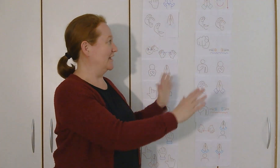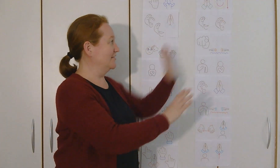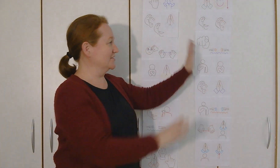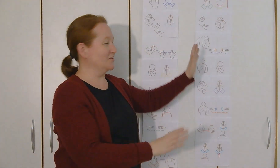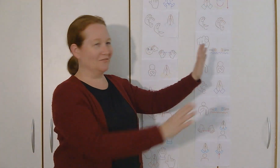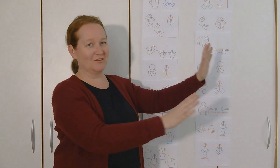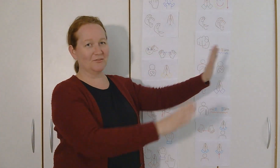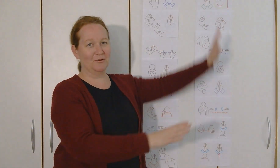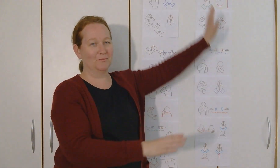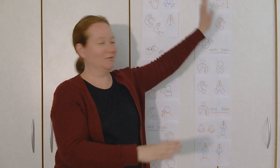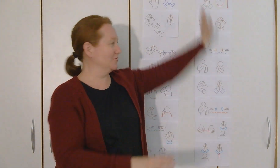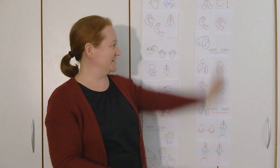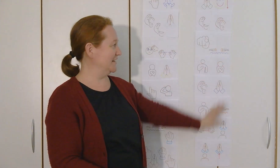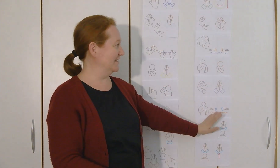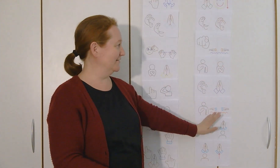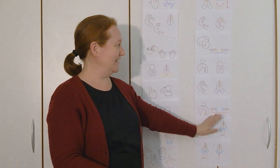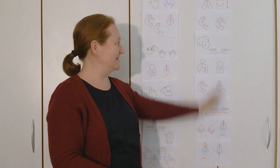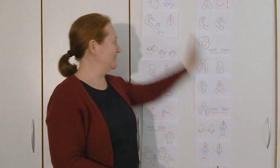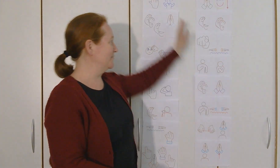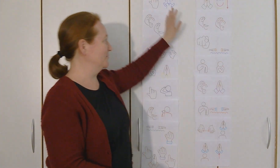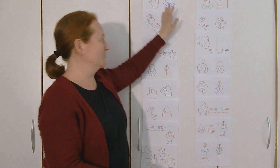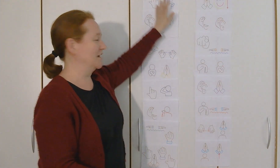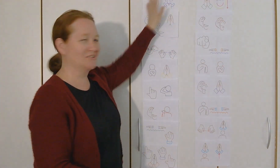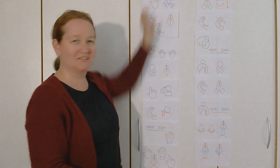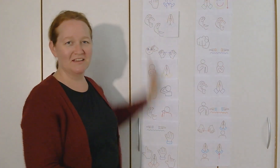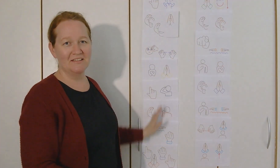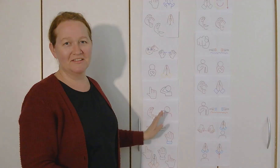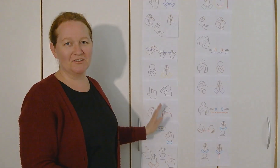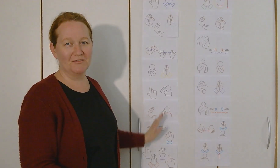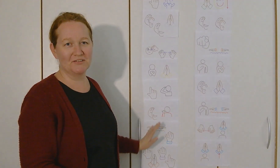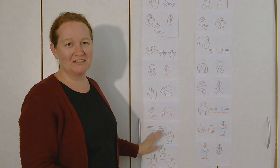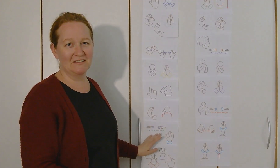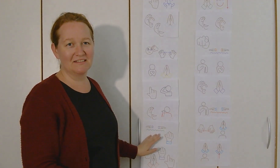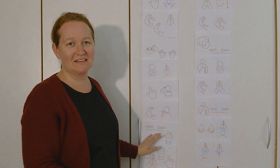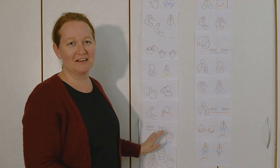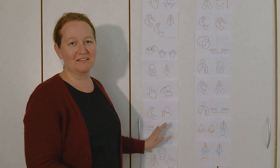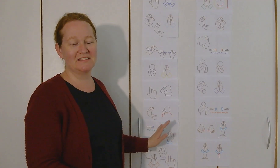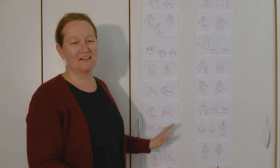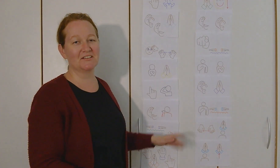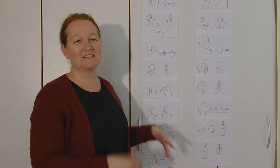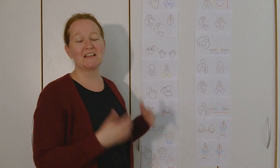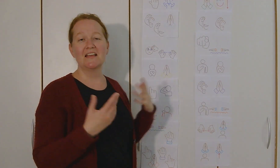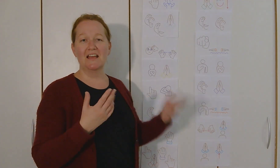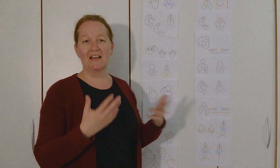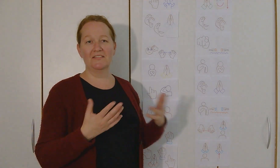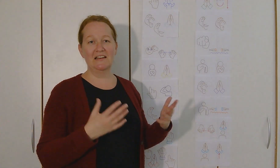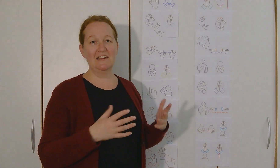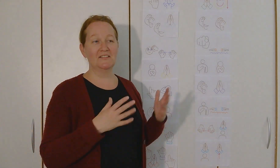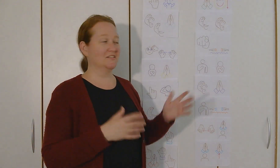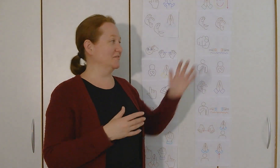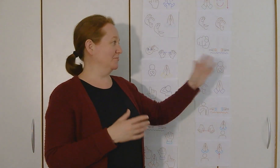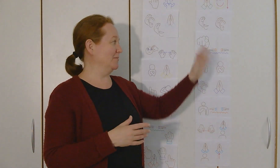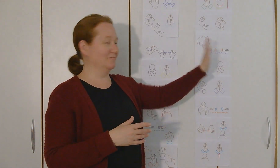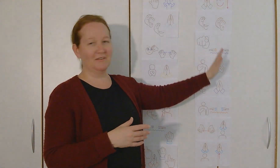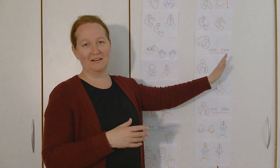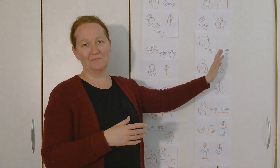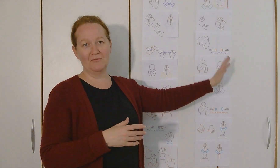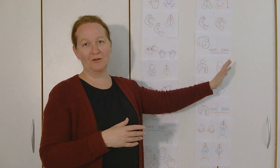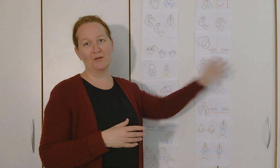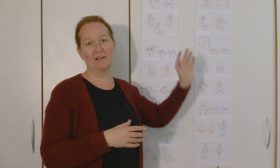this half of the group you're singing those actions, this half you're singing these actions, and the leaders, one can be following